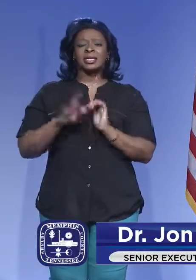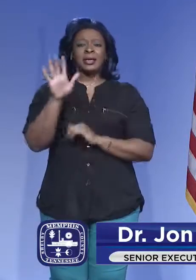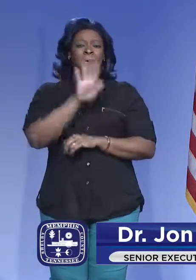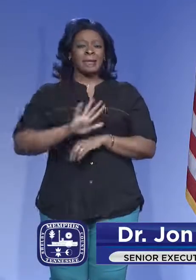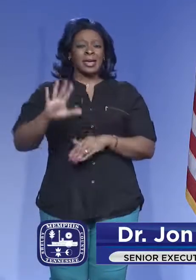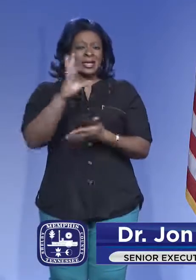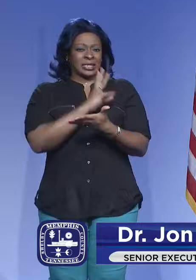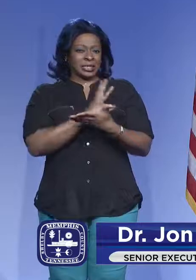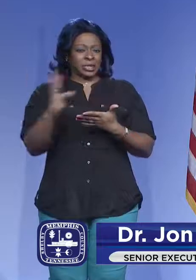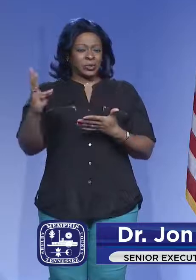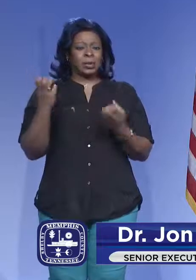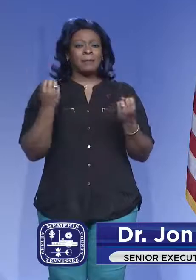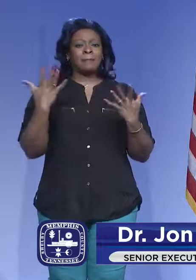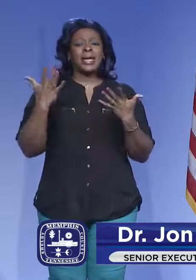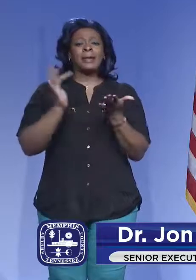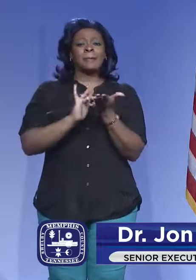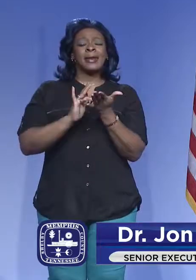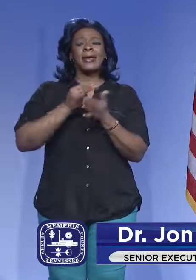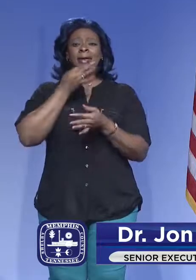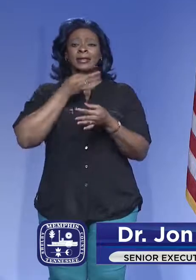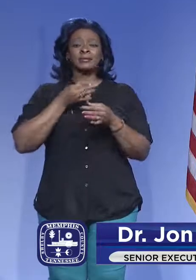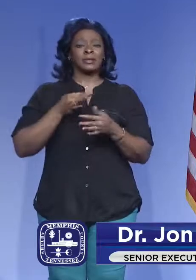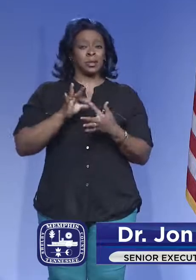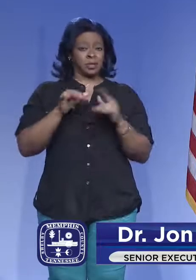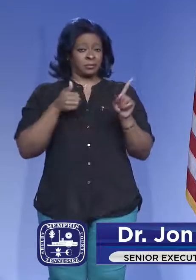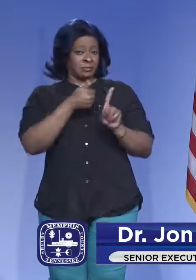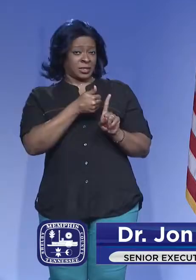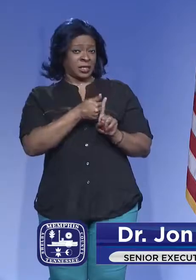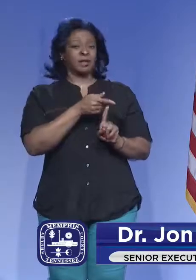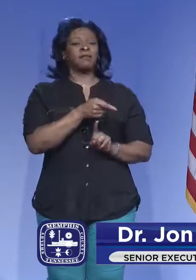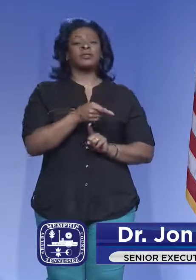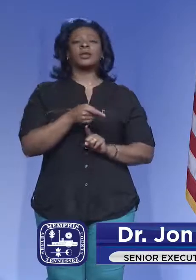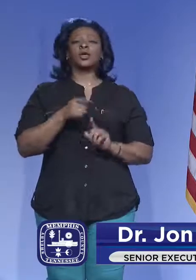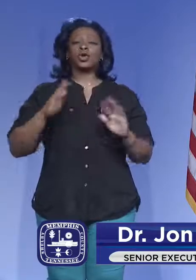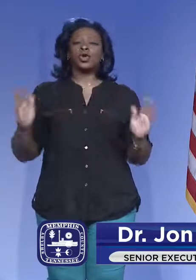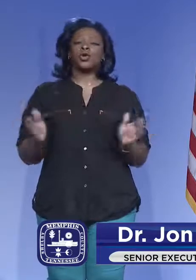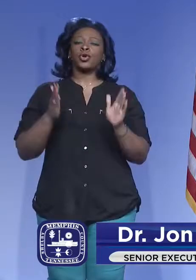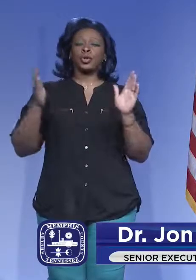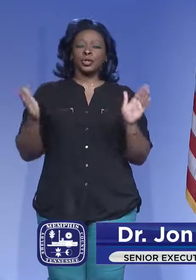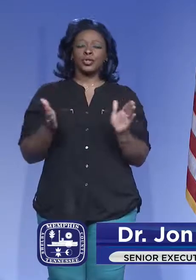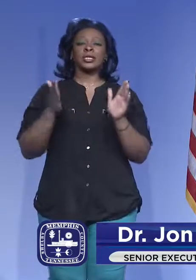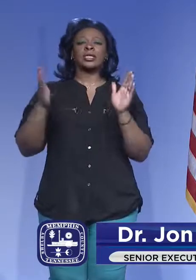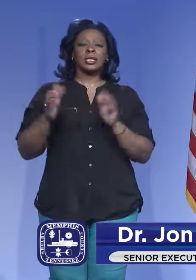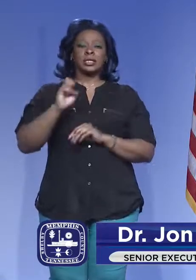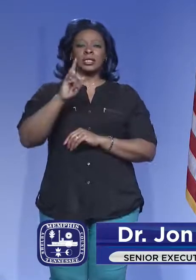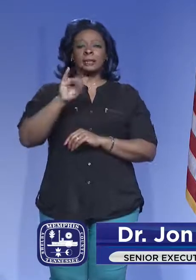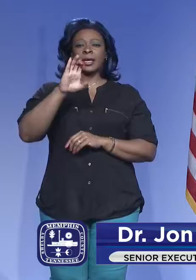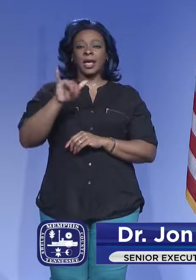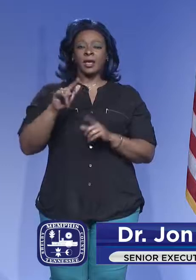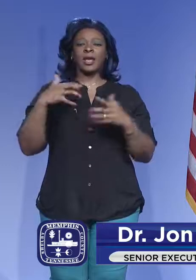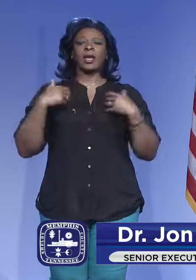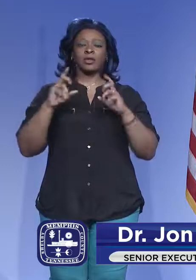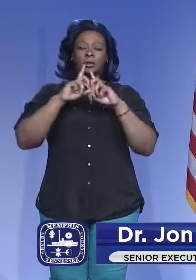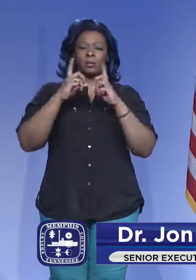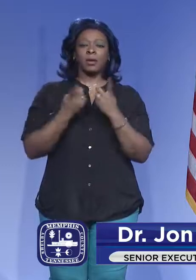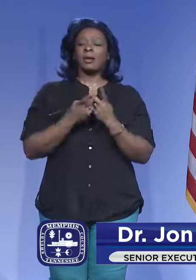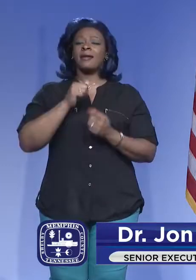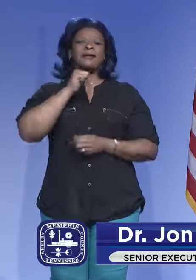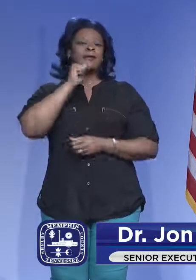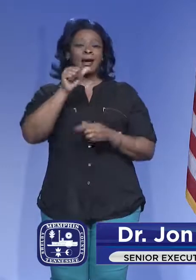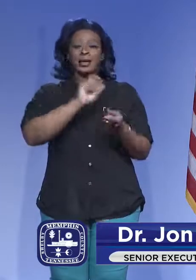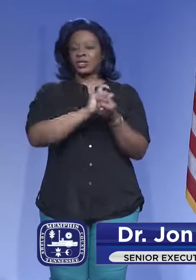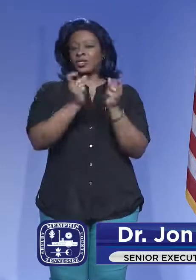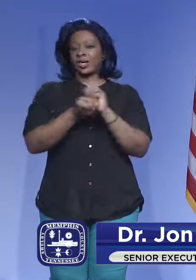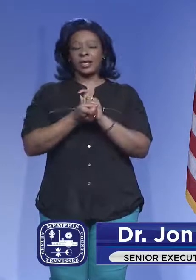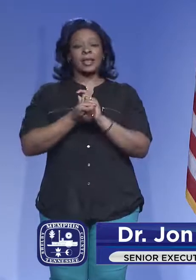6 weeks, many medical experts, including me, have been urging the Shelby County, the health department, not to change